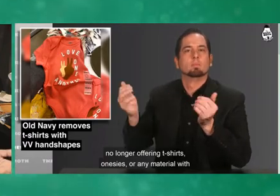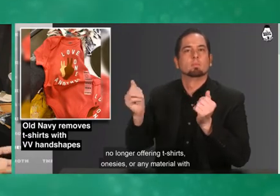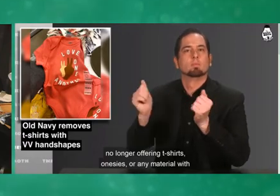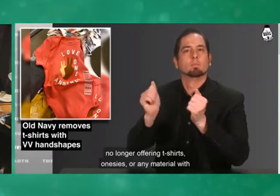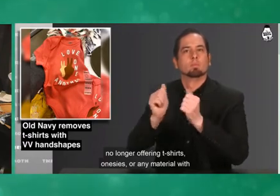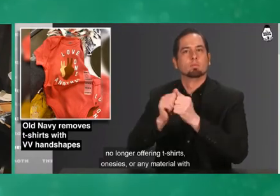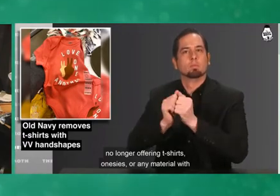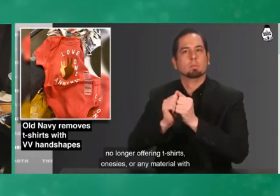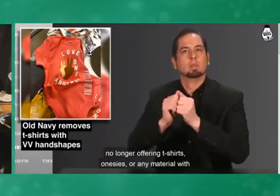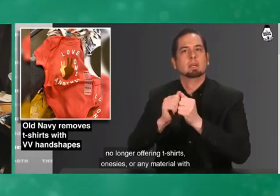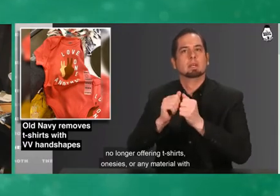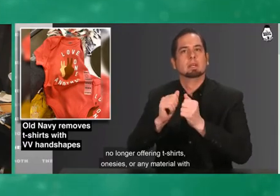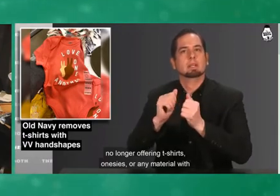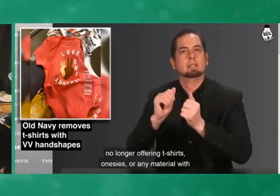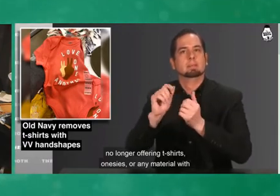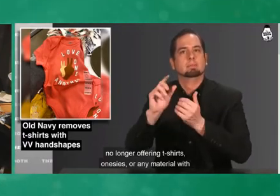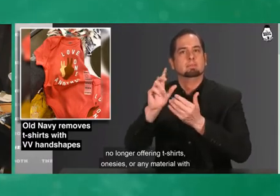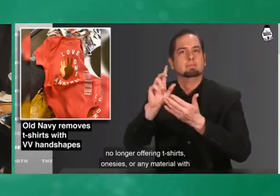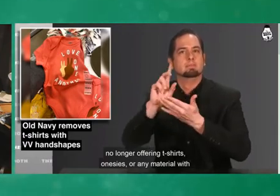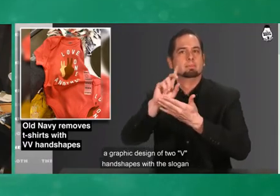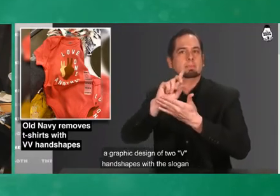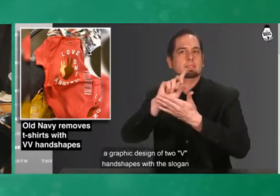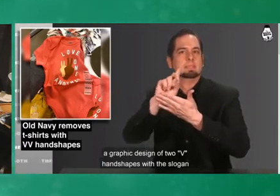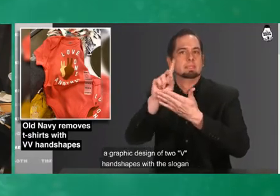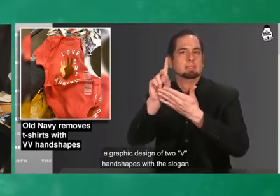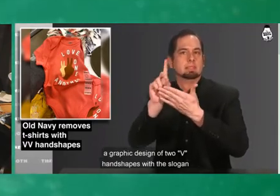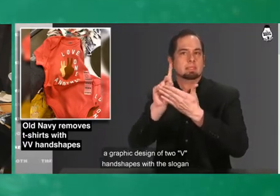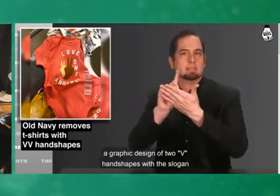was there, or nothing was there with